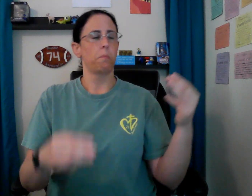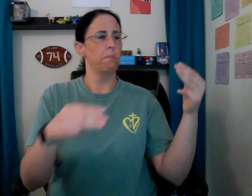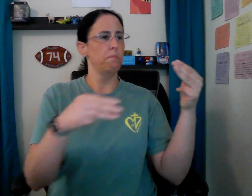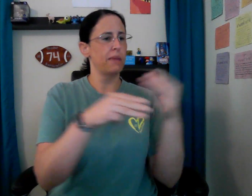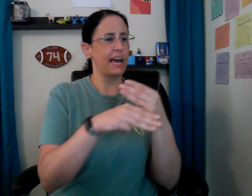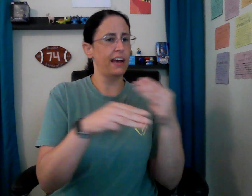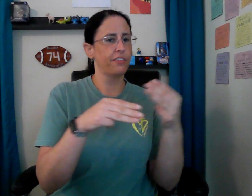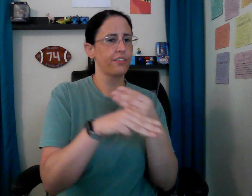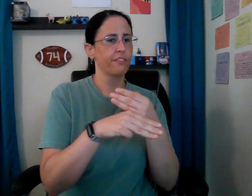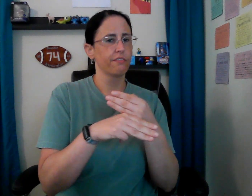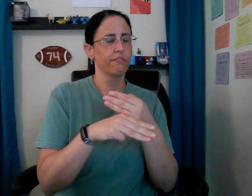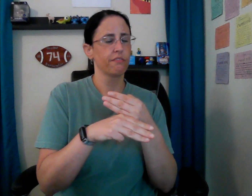math,